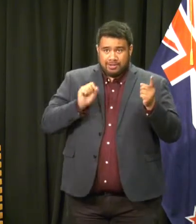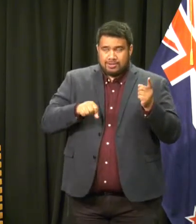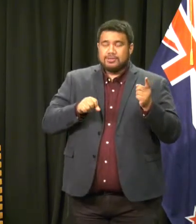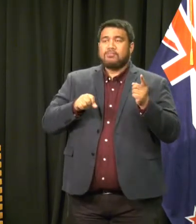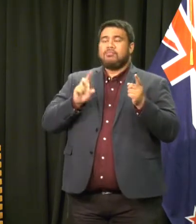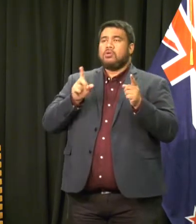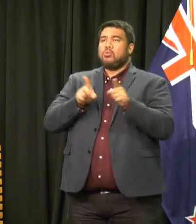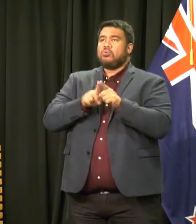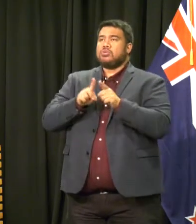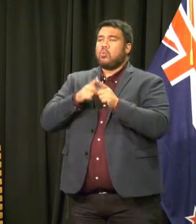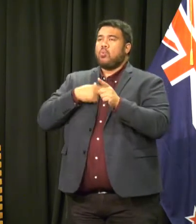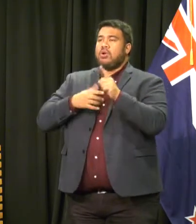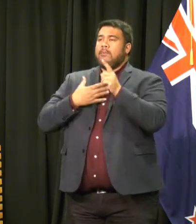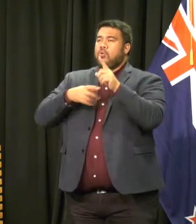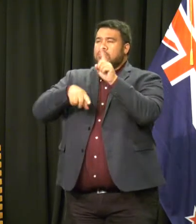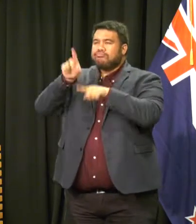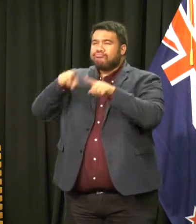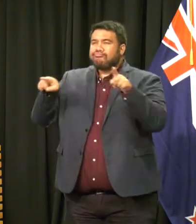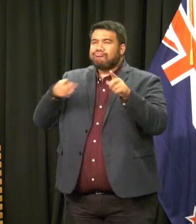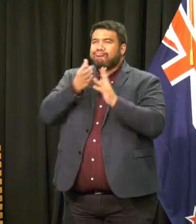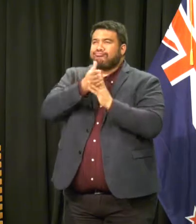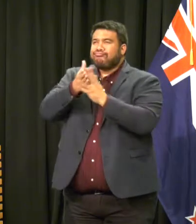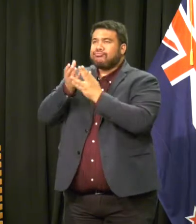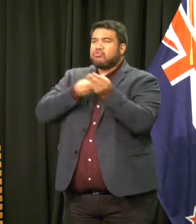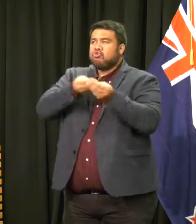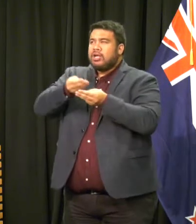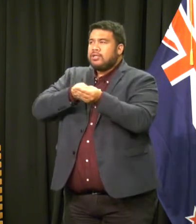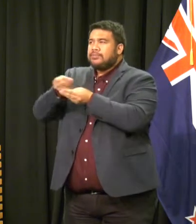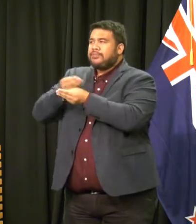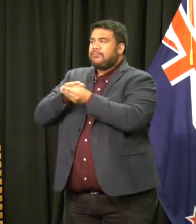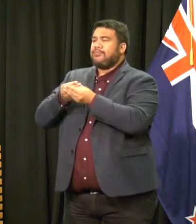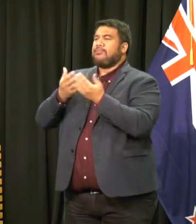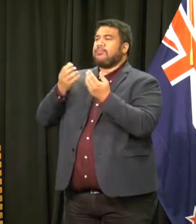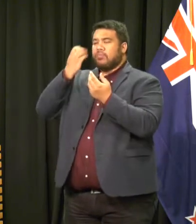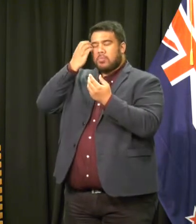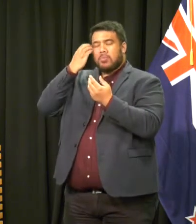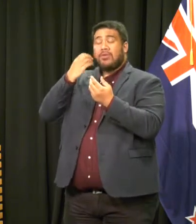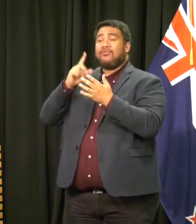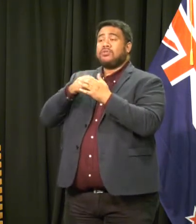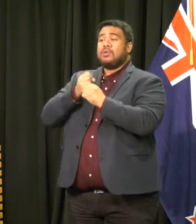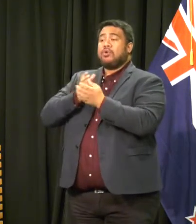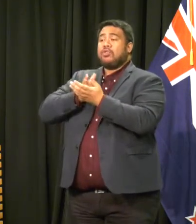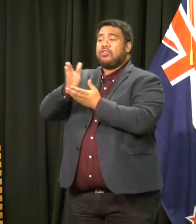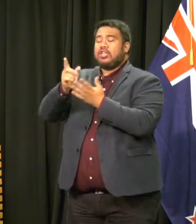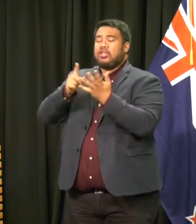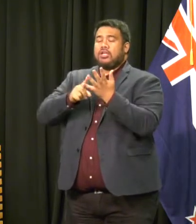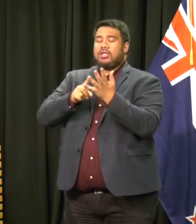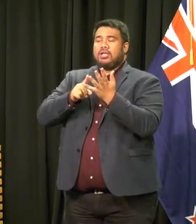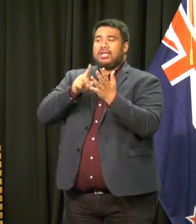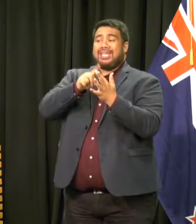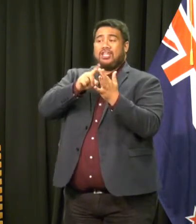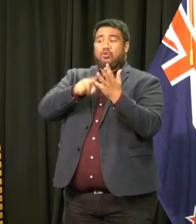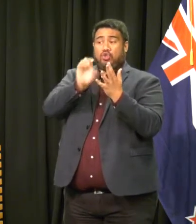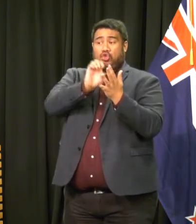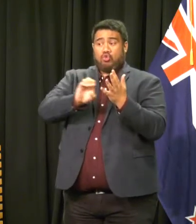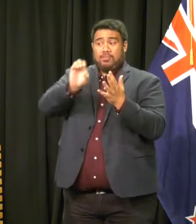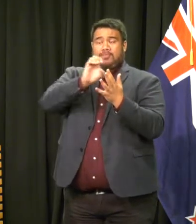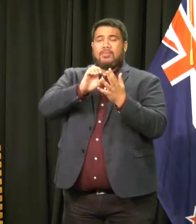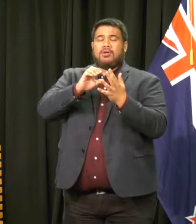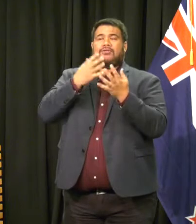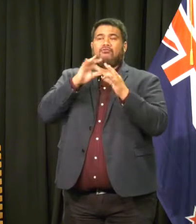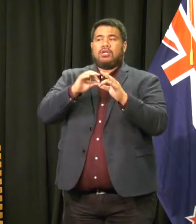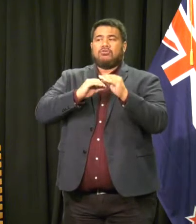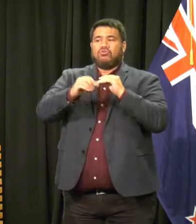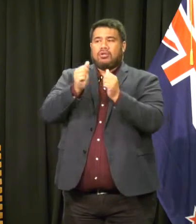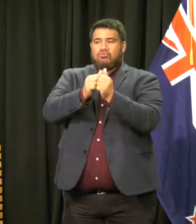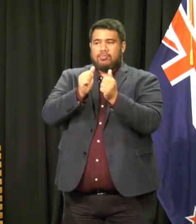greater diversity into our trading relationships through, for instance, the EU FTA, through the completion